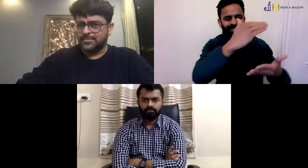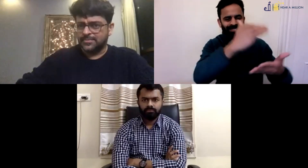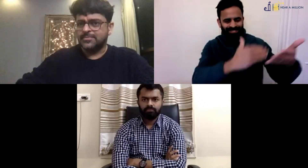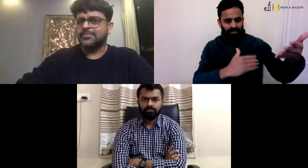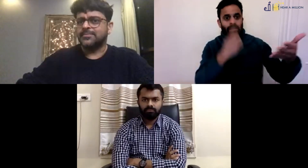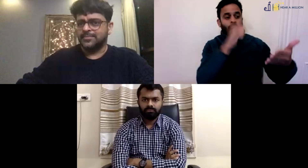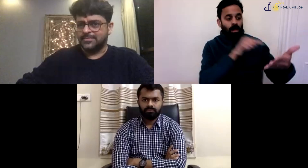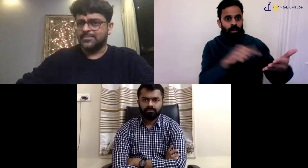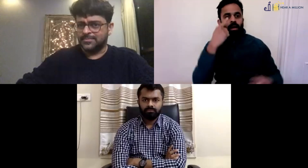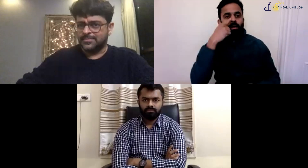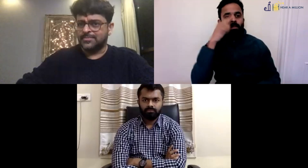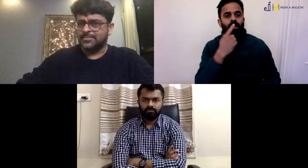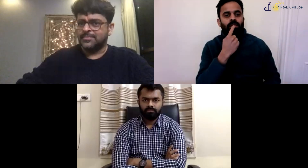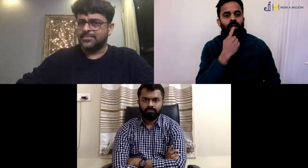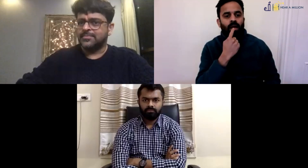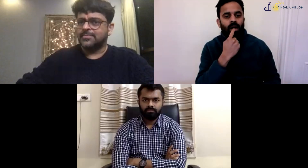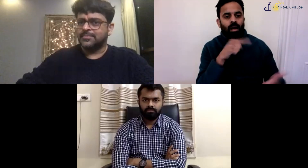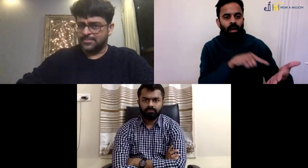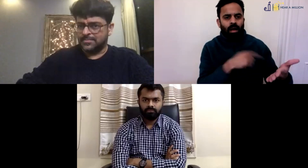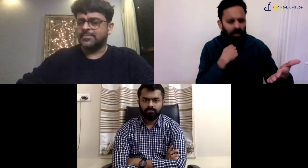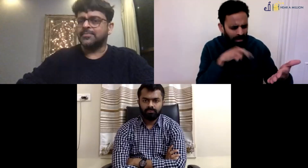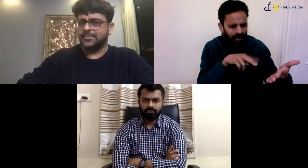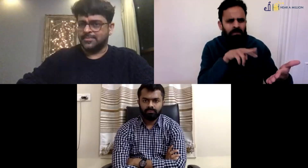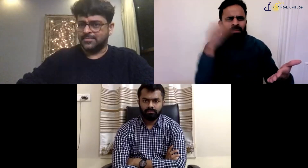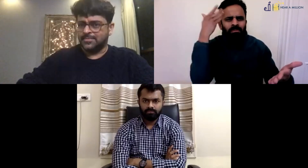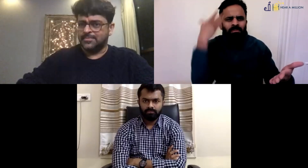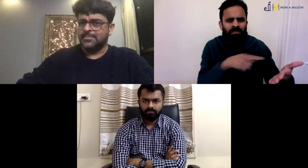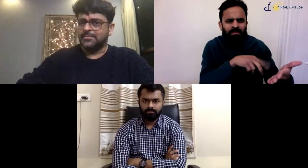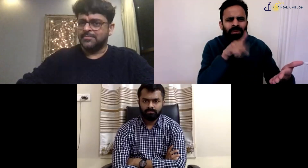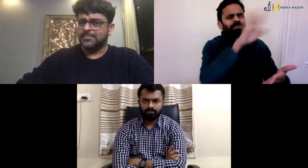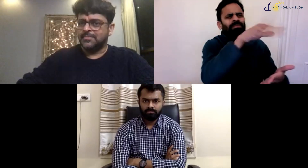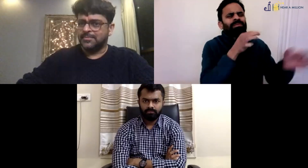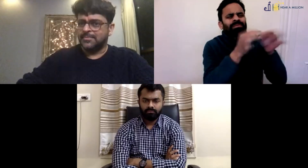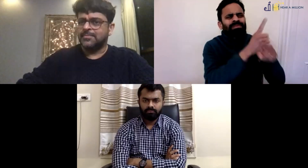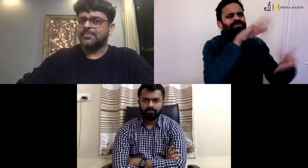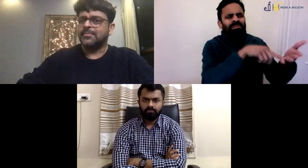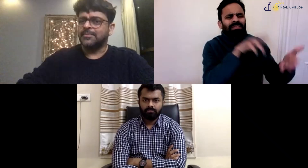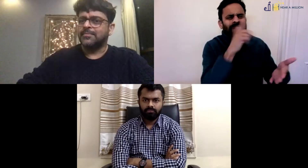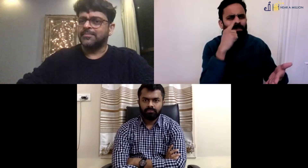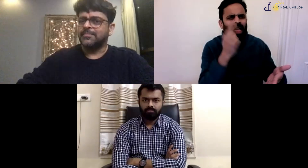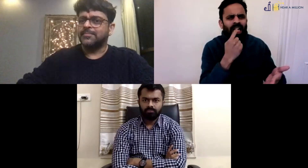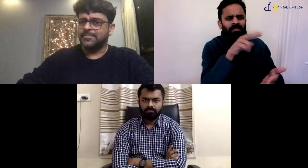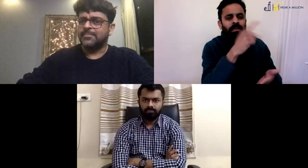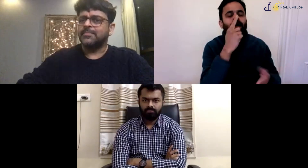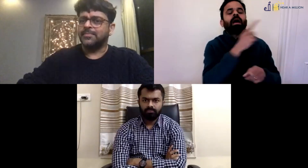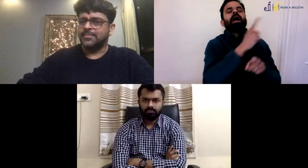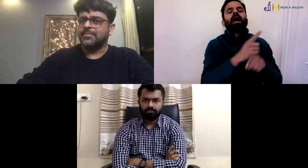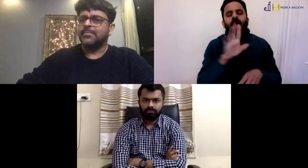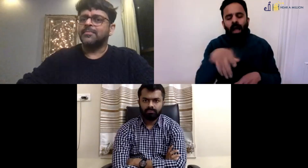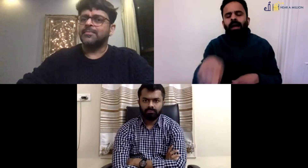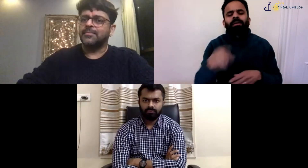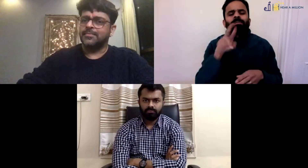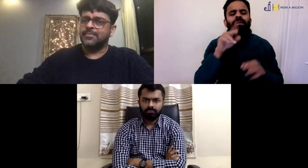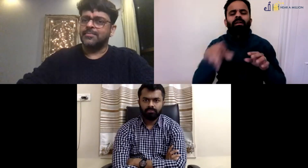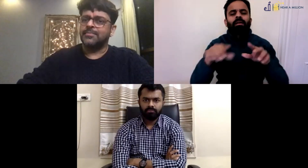write your name, address, etc. And there was one question which said mother tongue. And I asked the teacher, what is mother